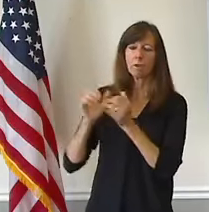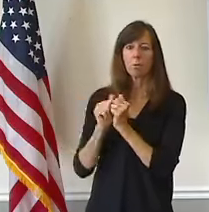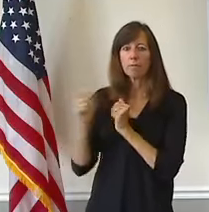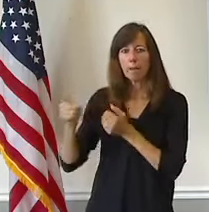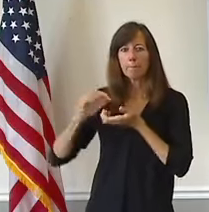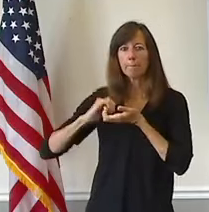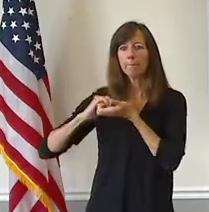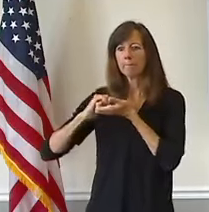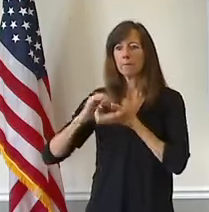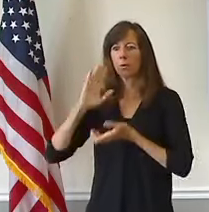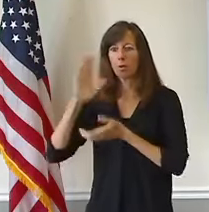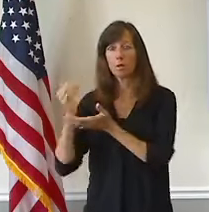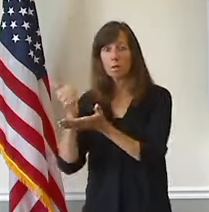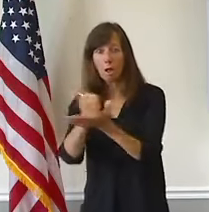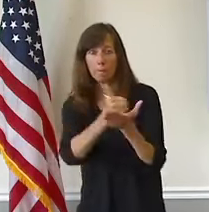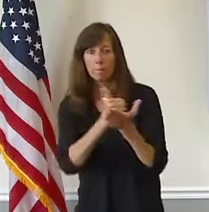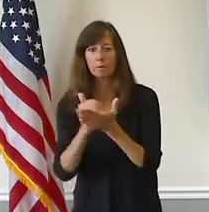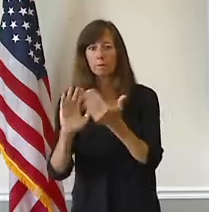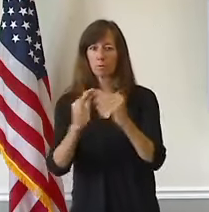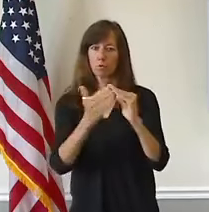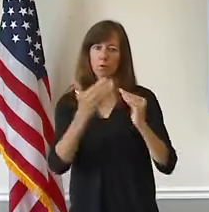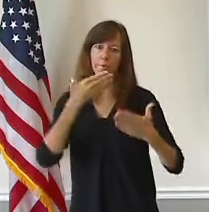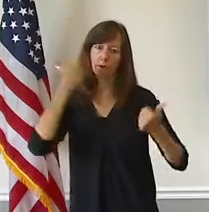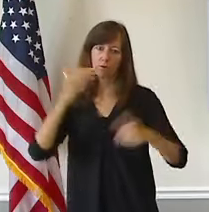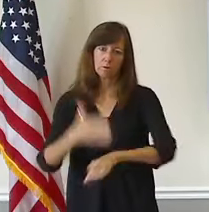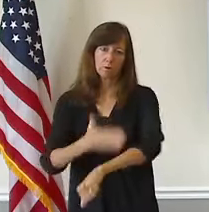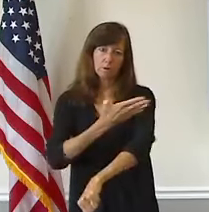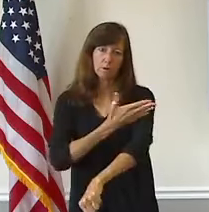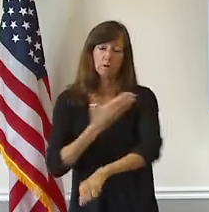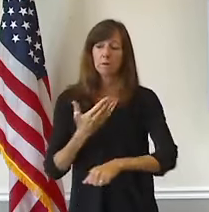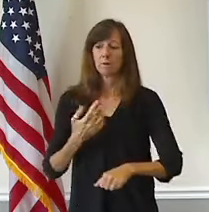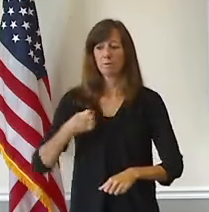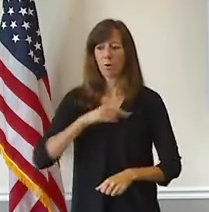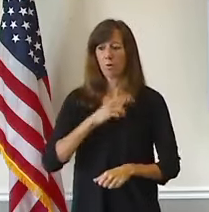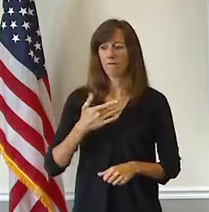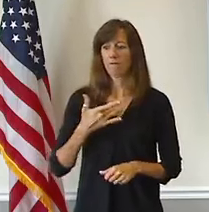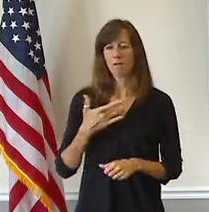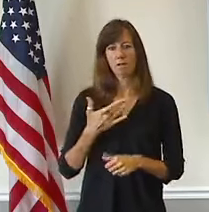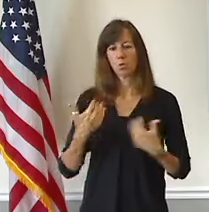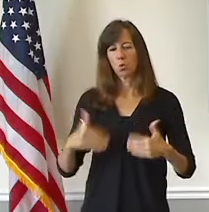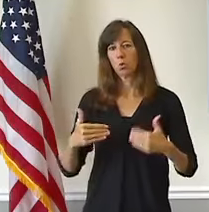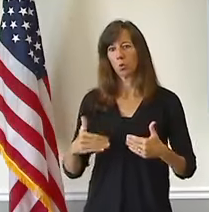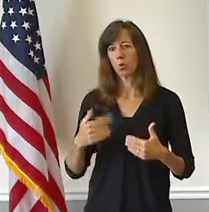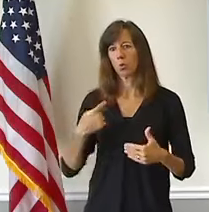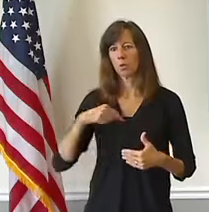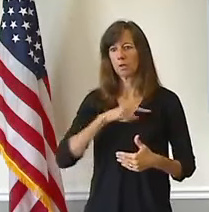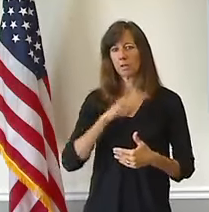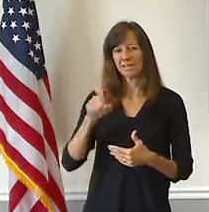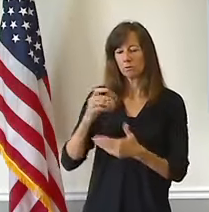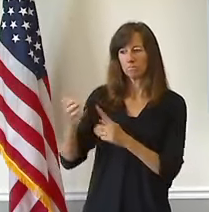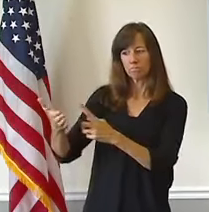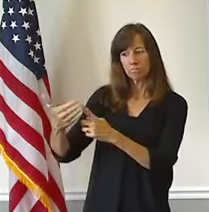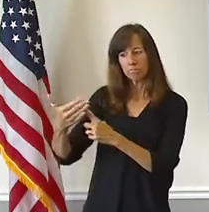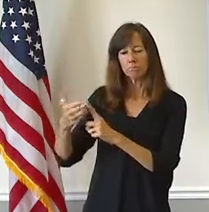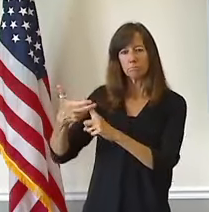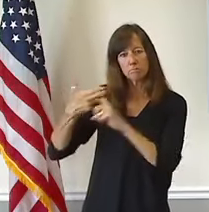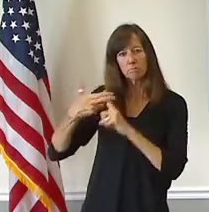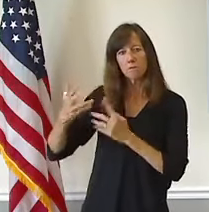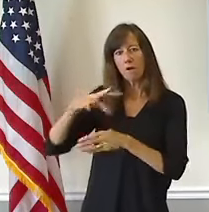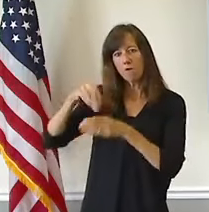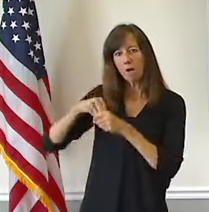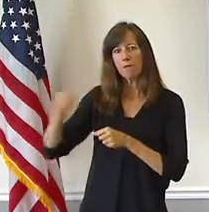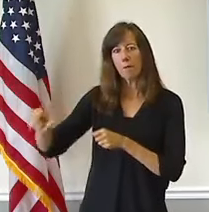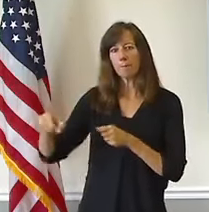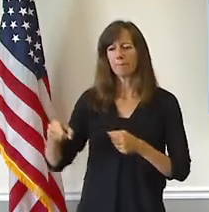also, I think the Public Service Commission definitely needs to involve itself and make sure that there are certain standards. When it comes to public